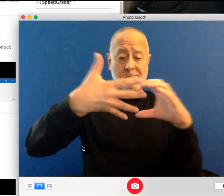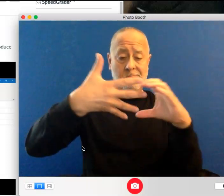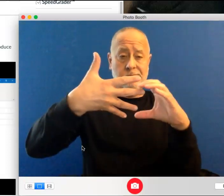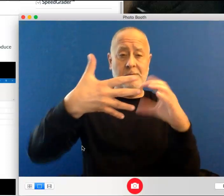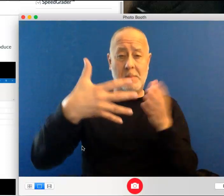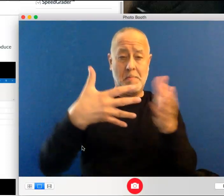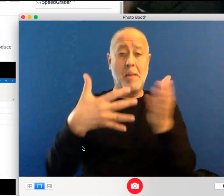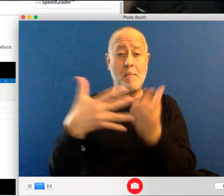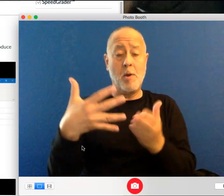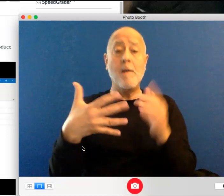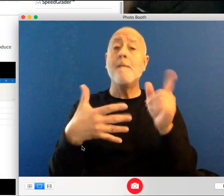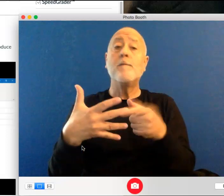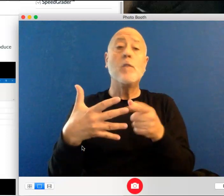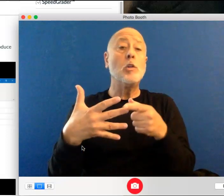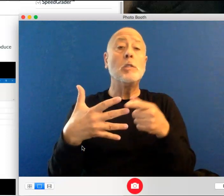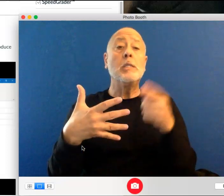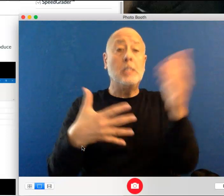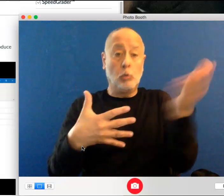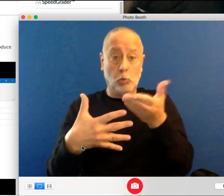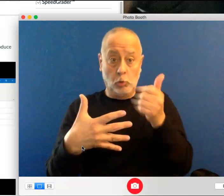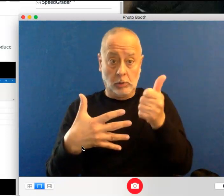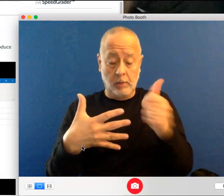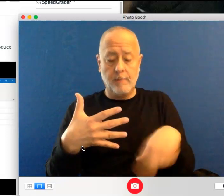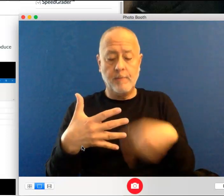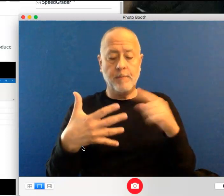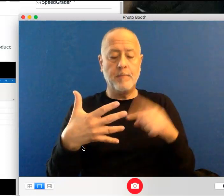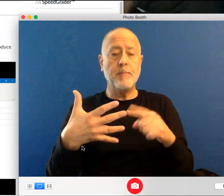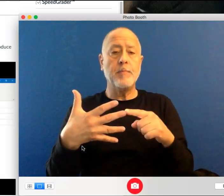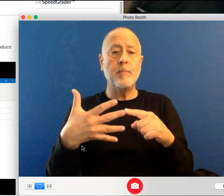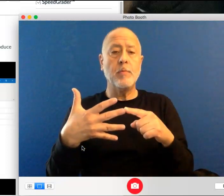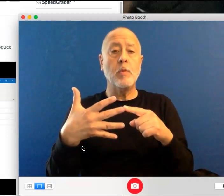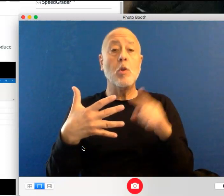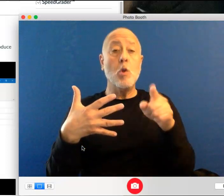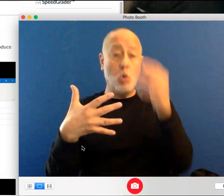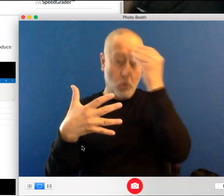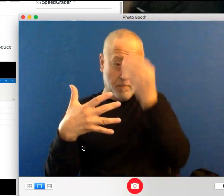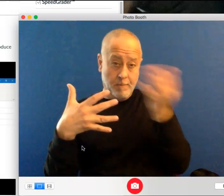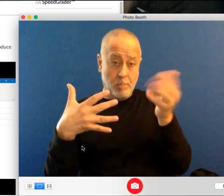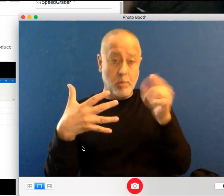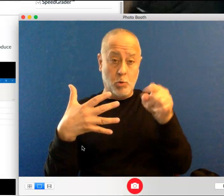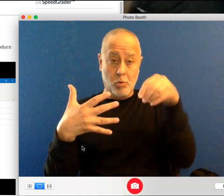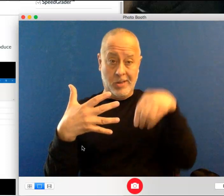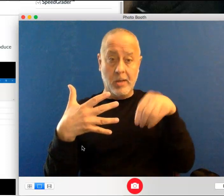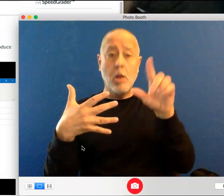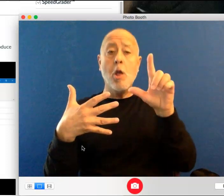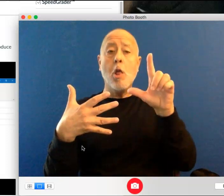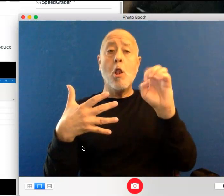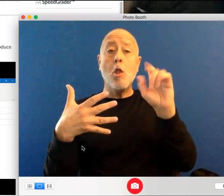The first one is to introduce yourself. Next is that you are informing them that you are in a learning strategies